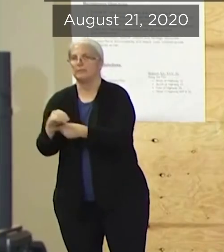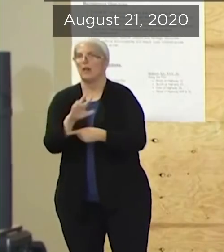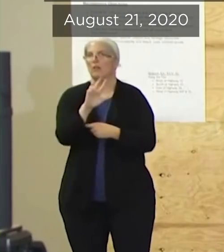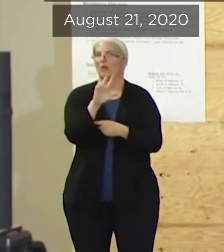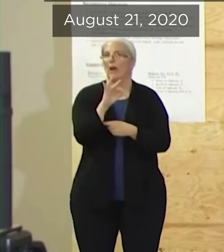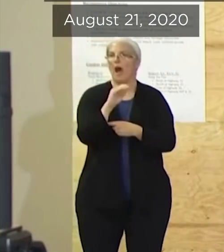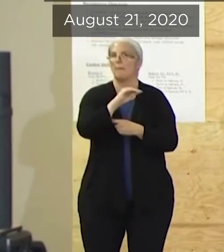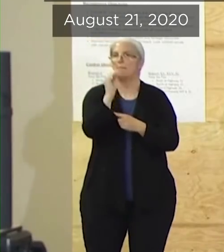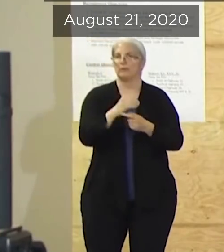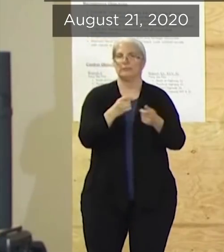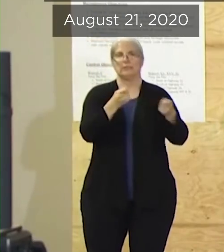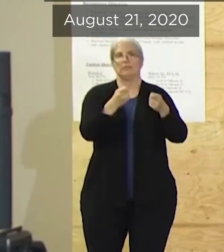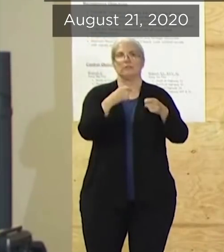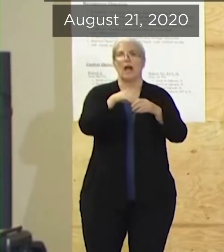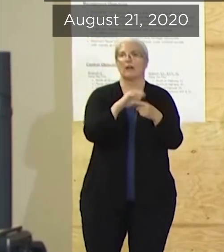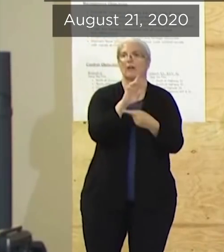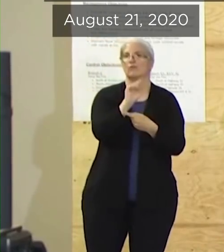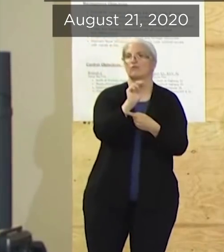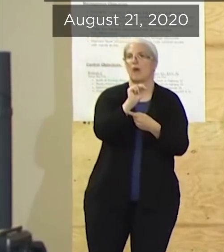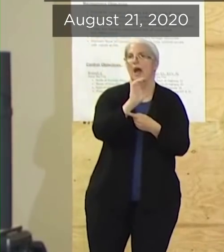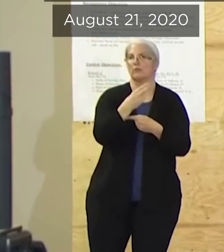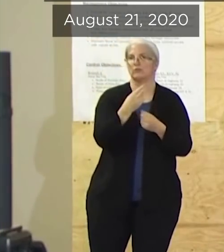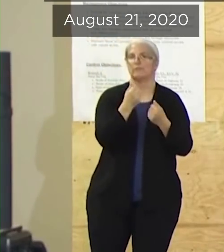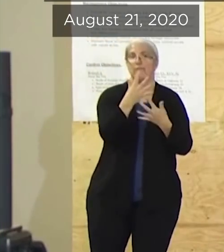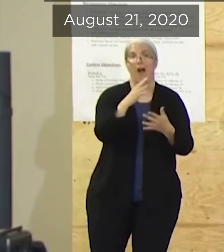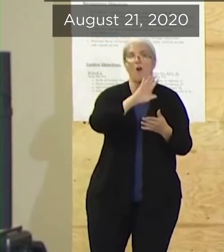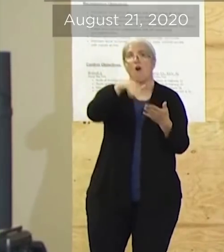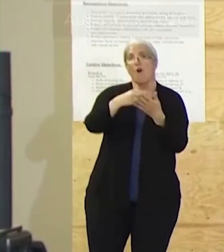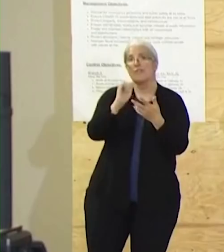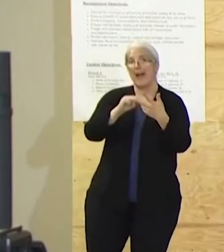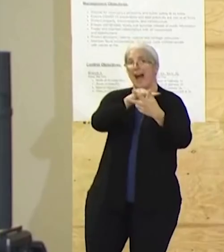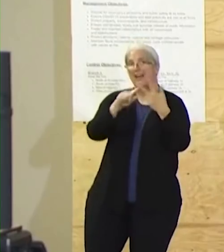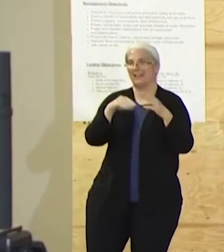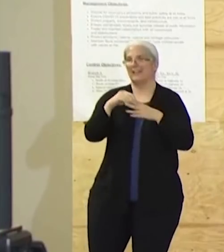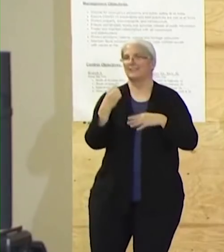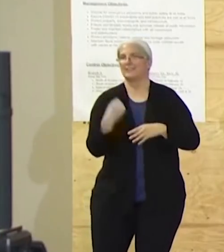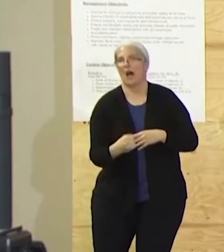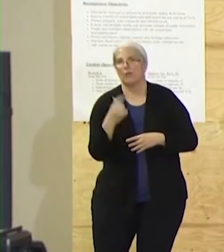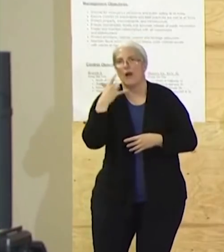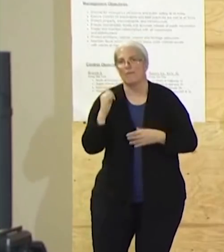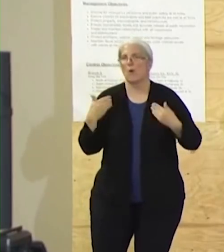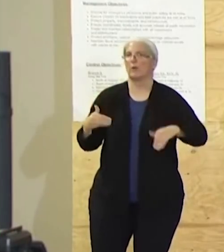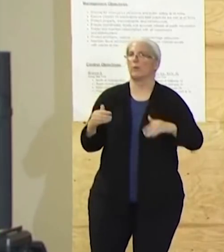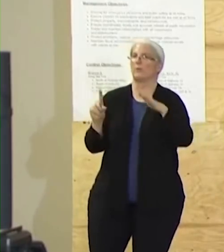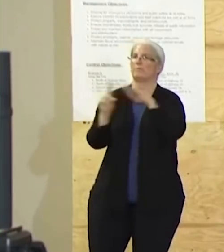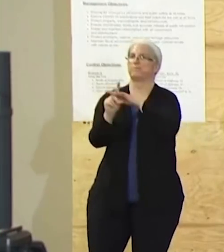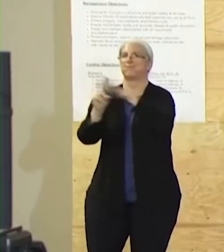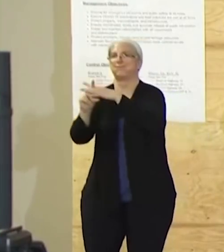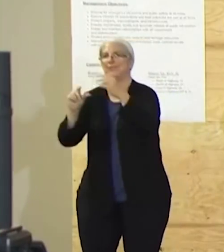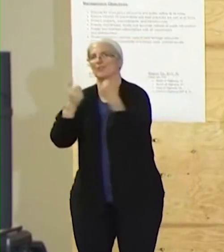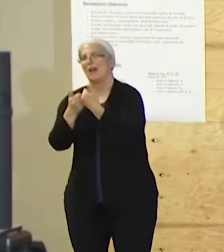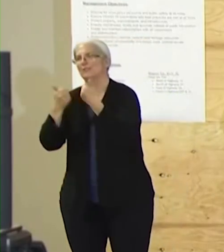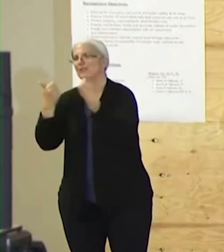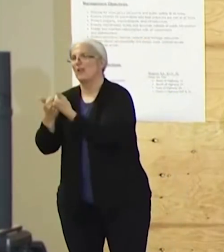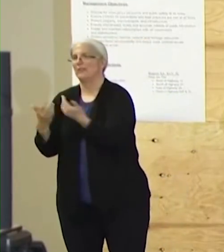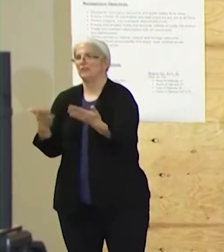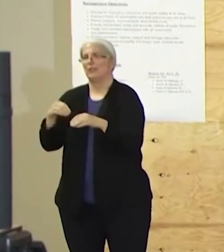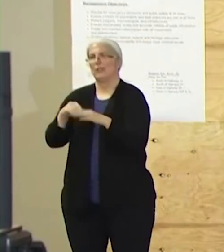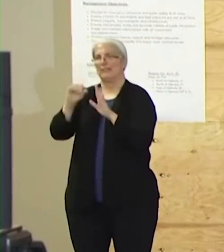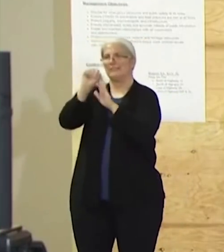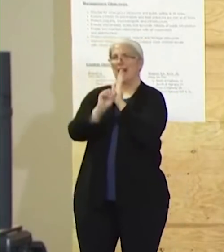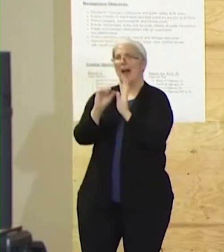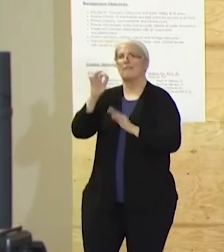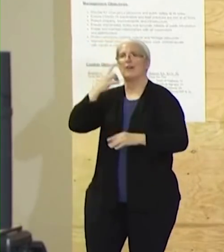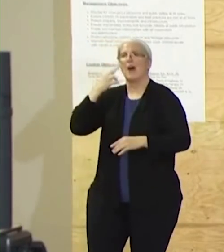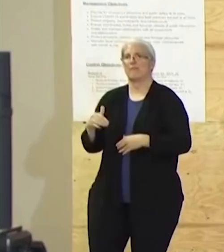The fire concentration, the challenge that we're facing here in the state, is now disproportionately impacting Northern California.